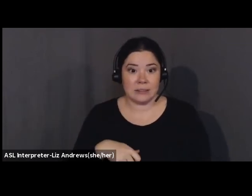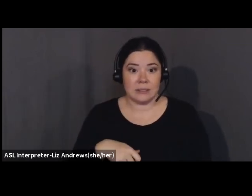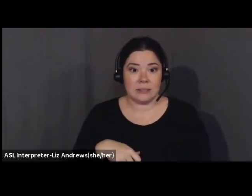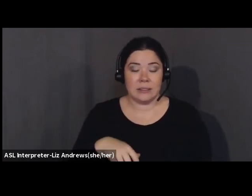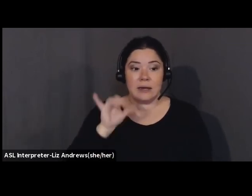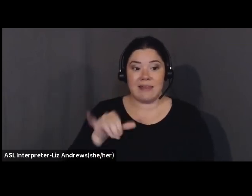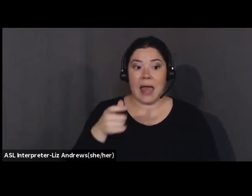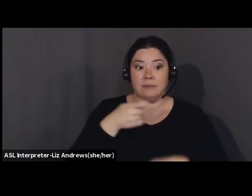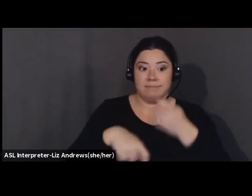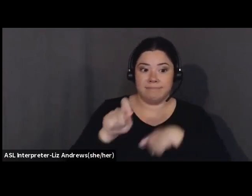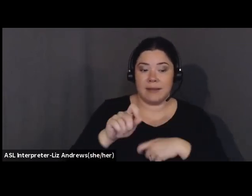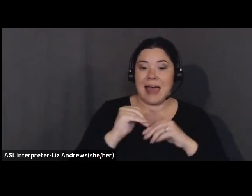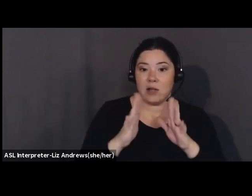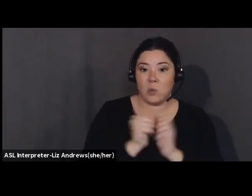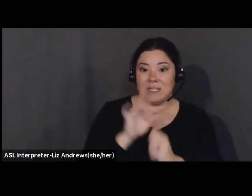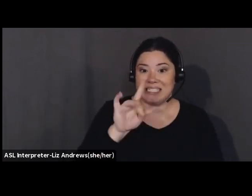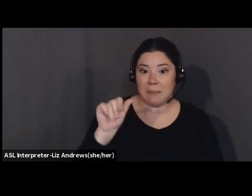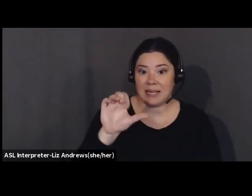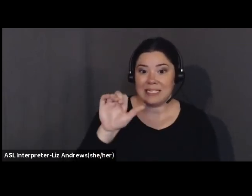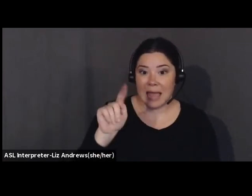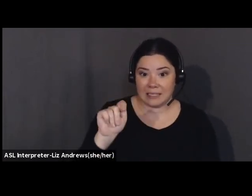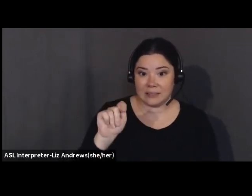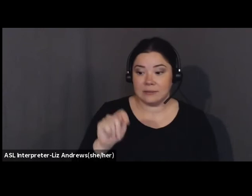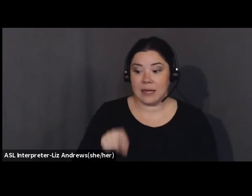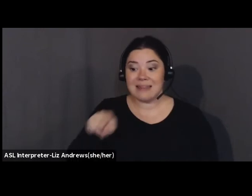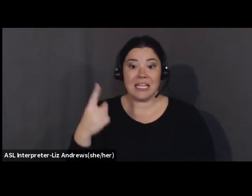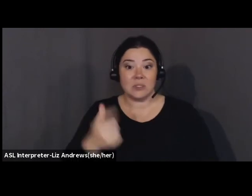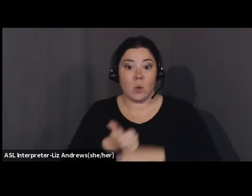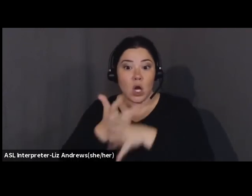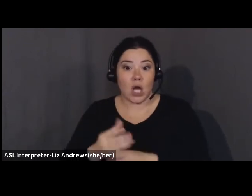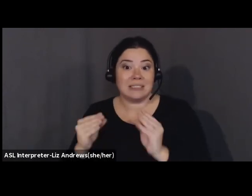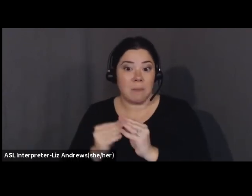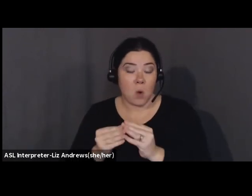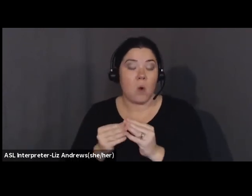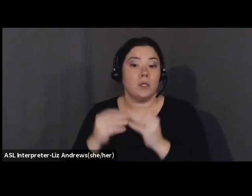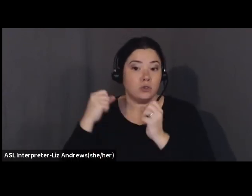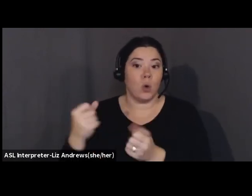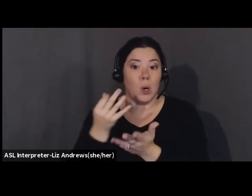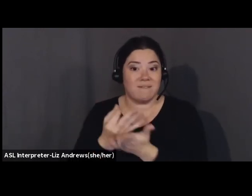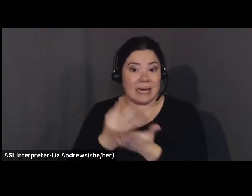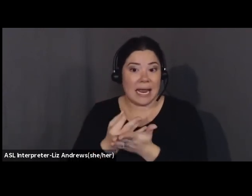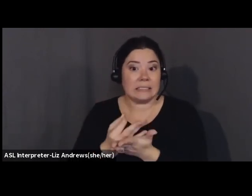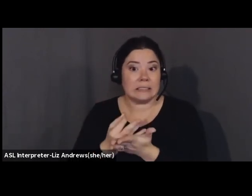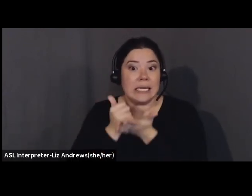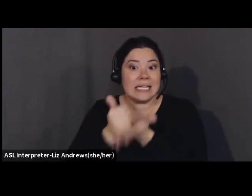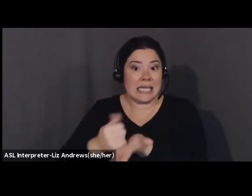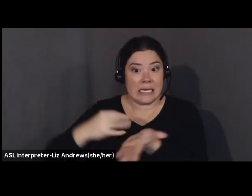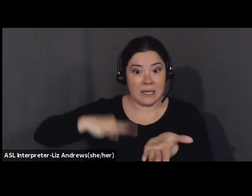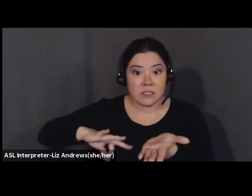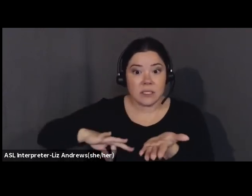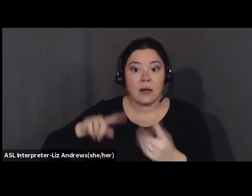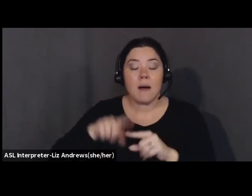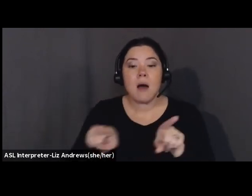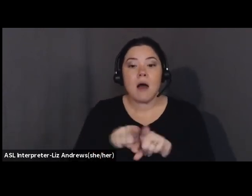with disabilities. It created stronger financing incentives, but it also authorized what was known as project